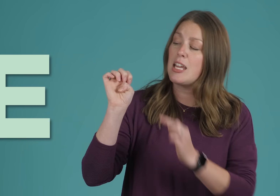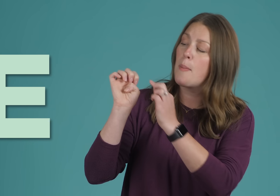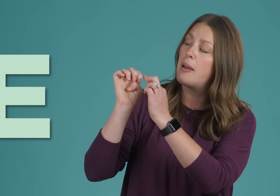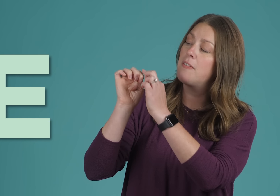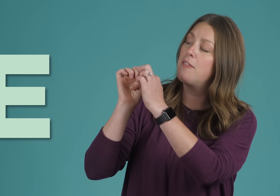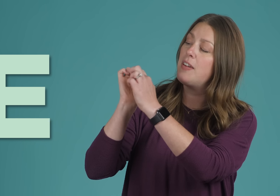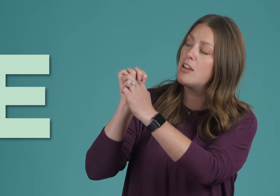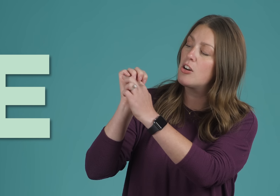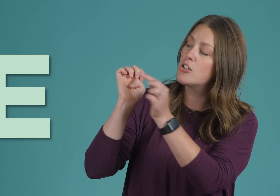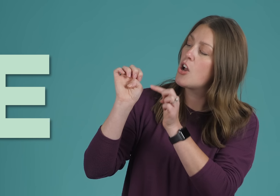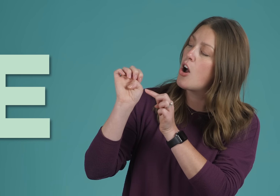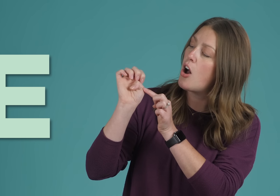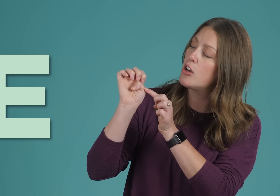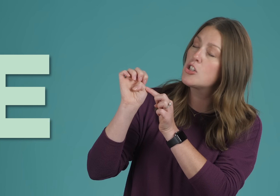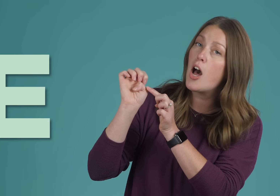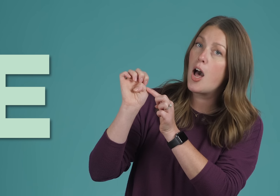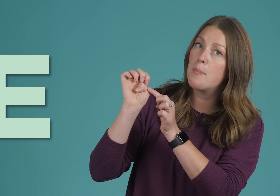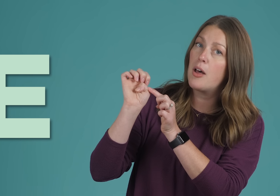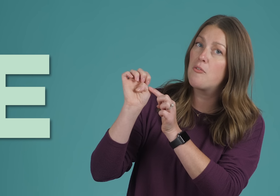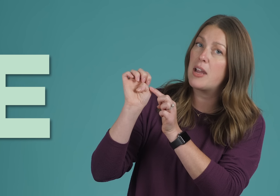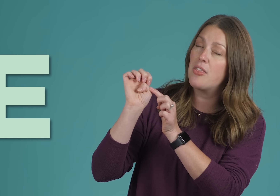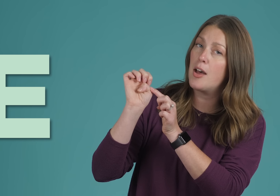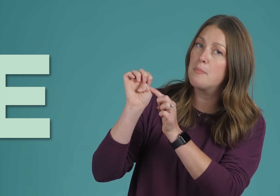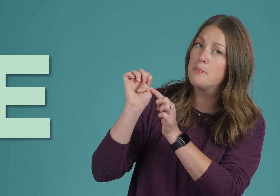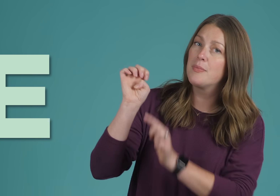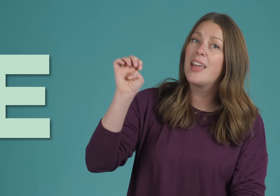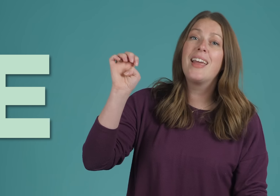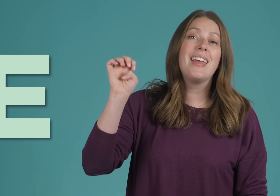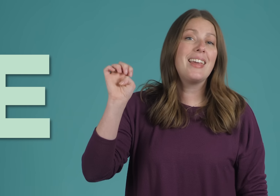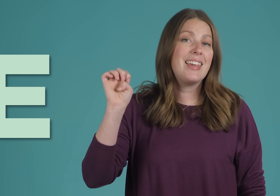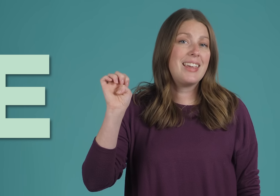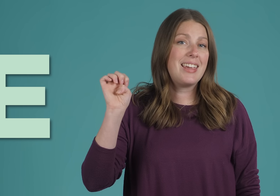my fingers on top of my thumb. E.